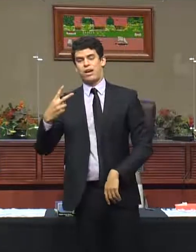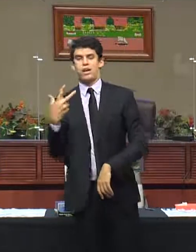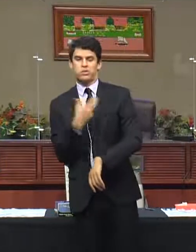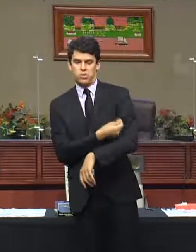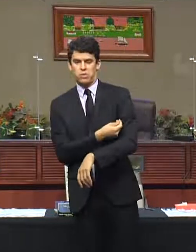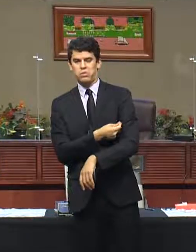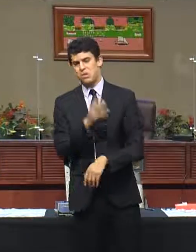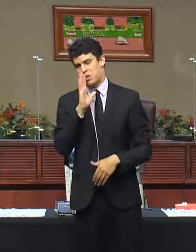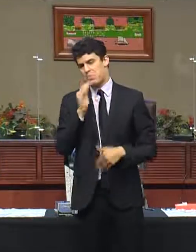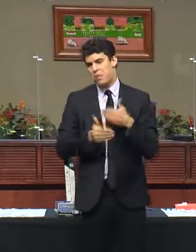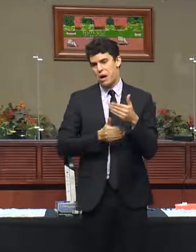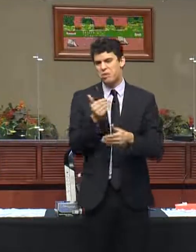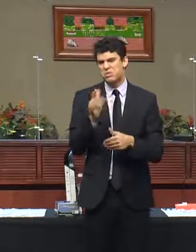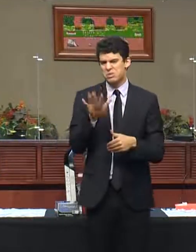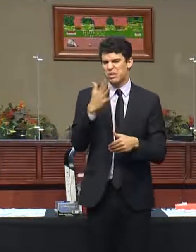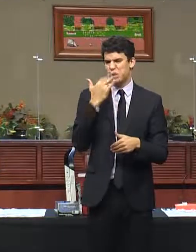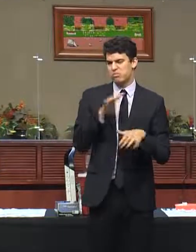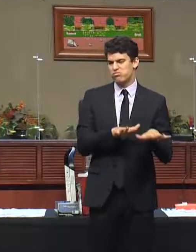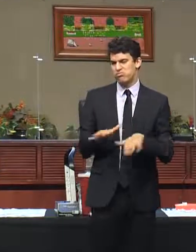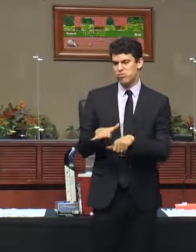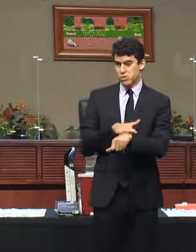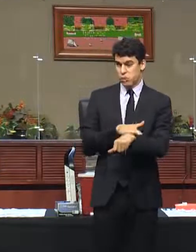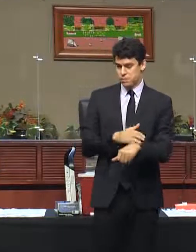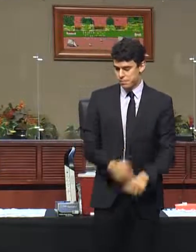for a while.